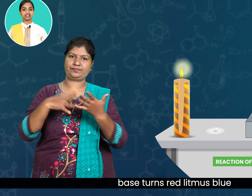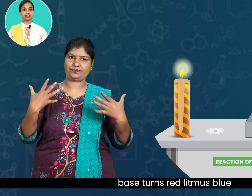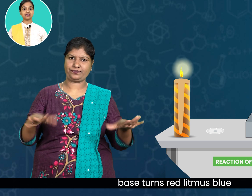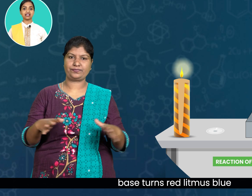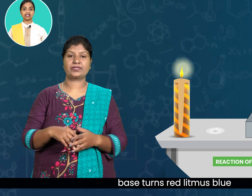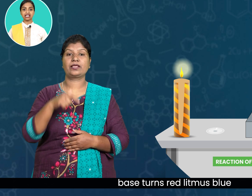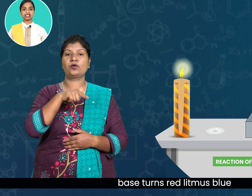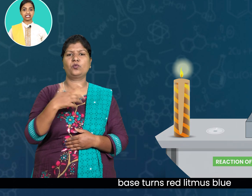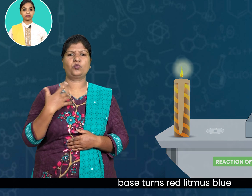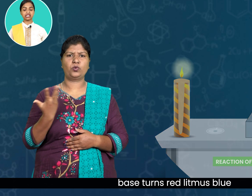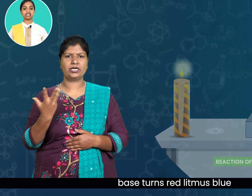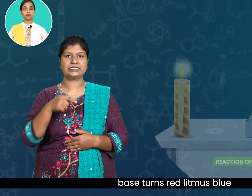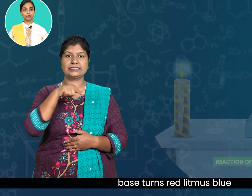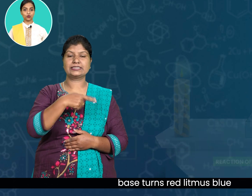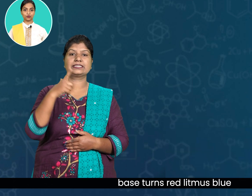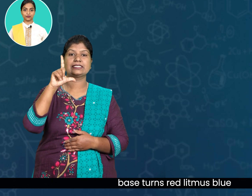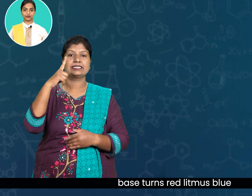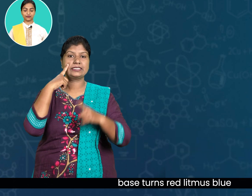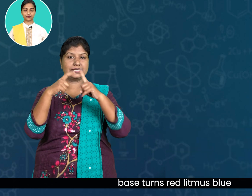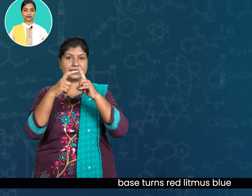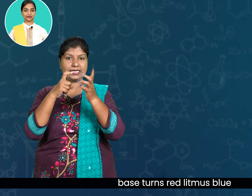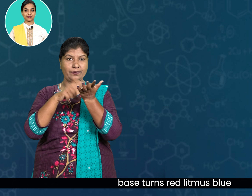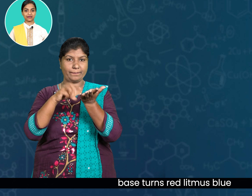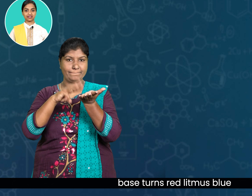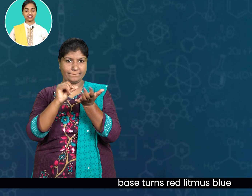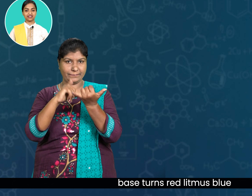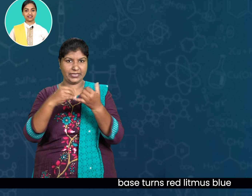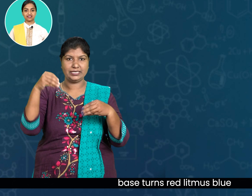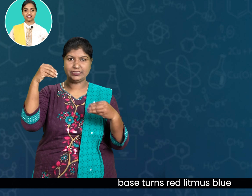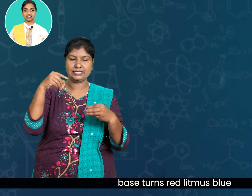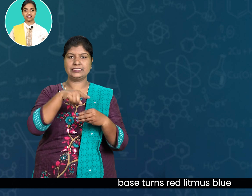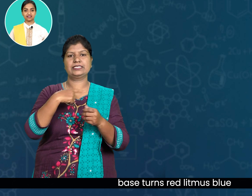base turns red litmus blue.